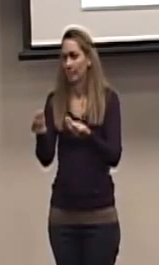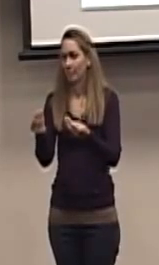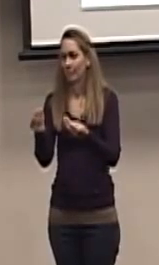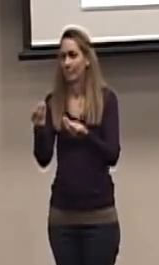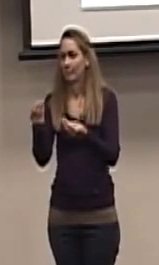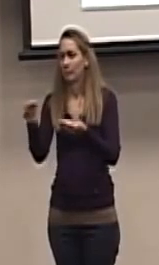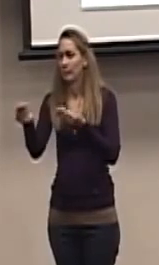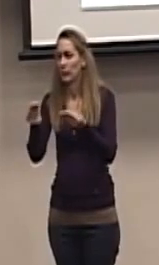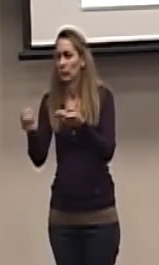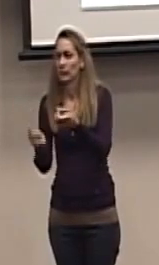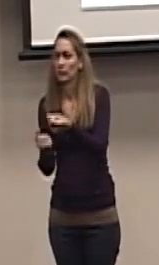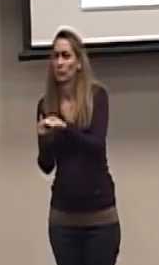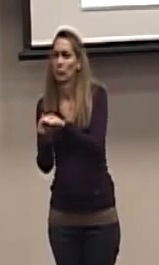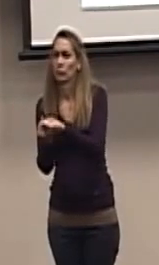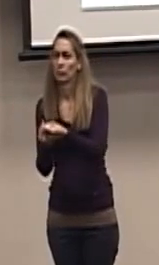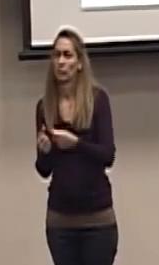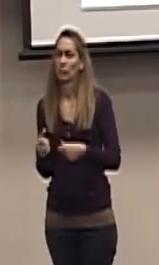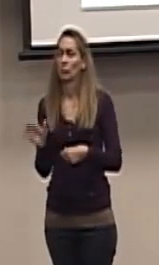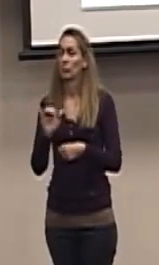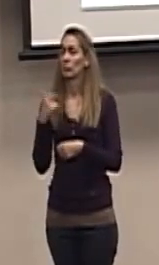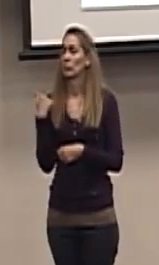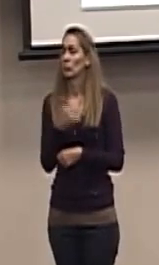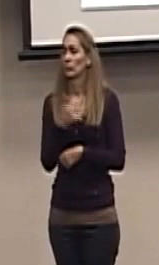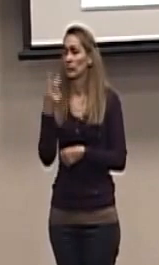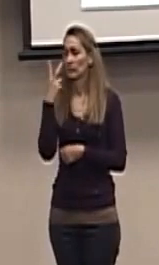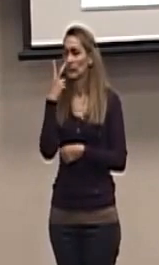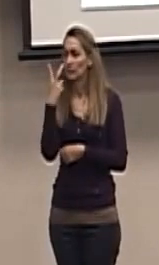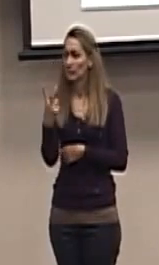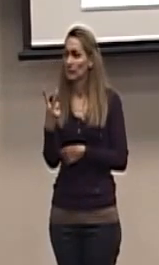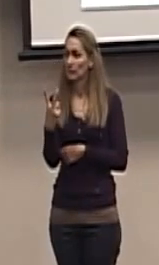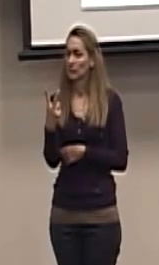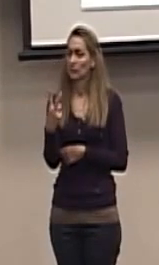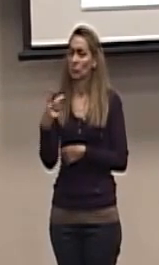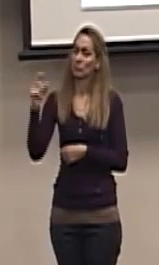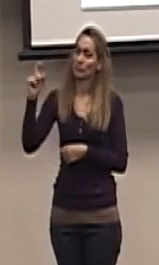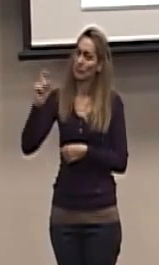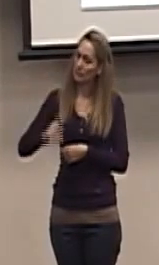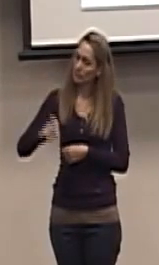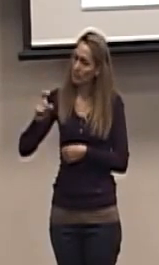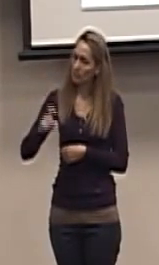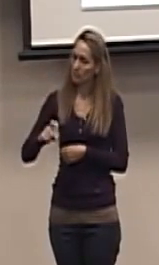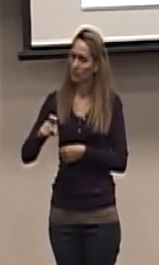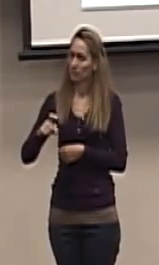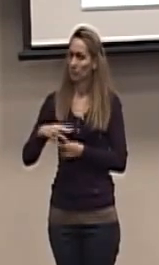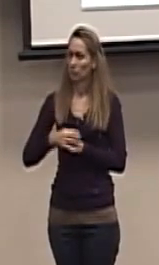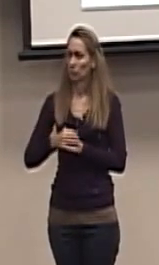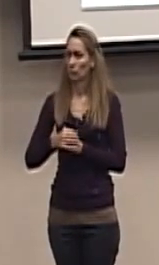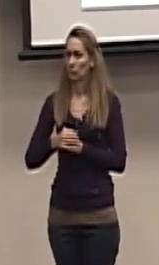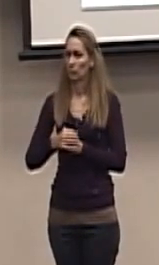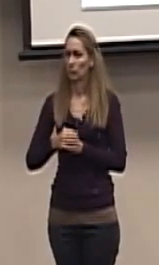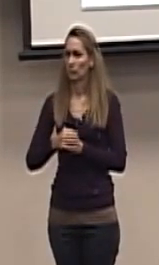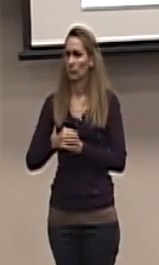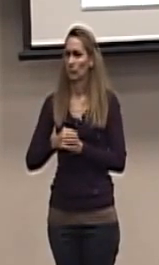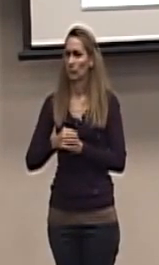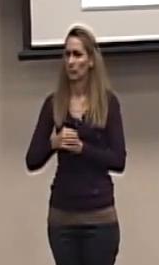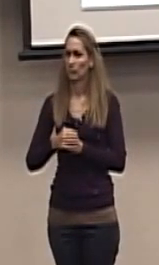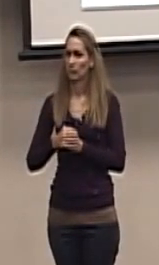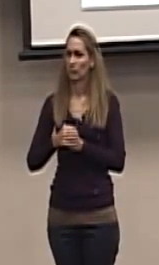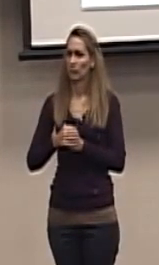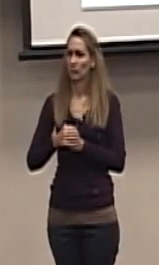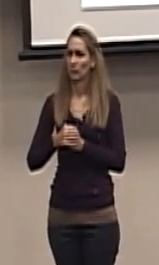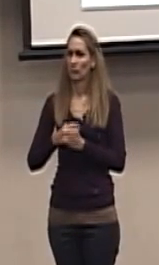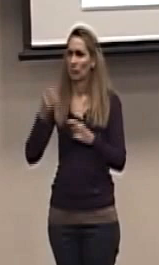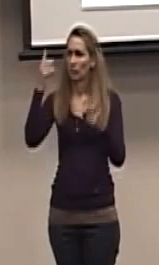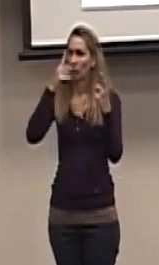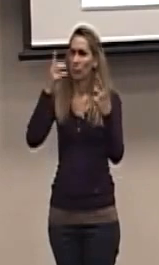support. We also see the need for us to develop the future of the Church of Christ.